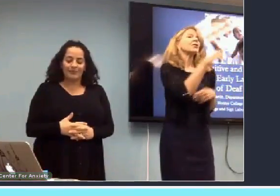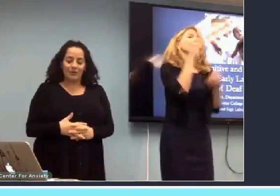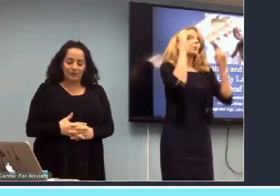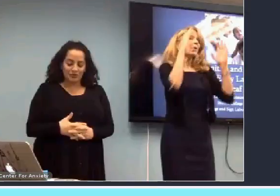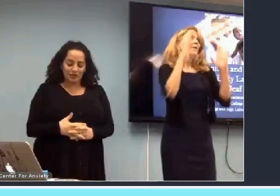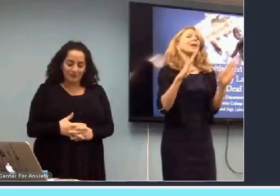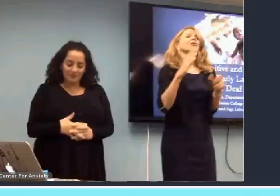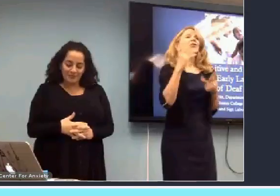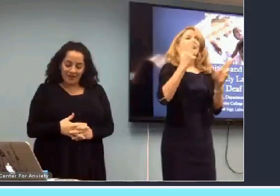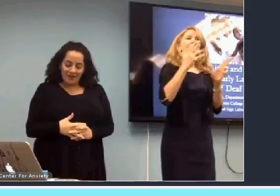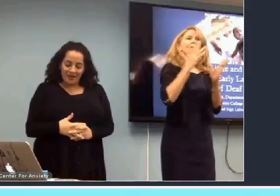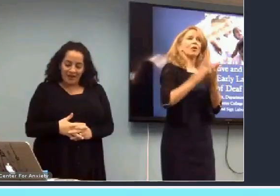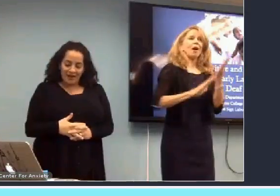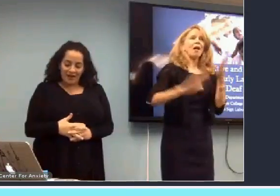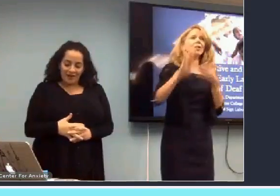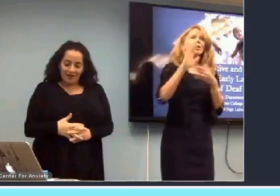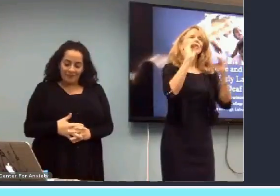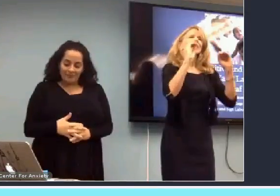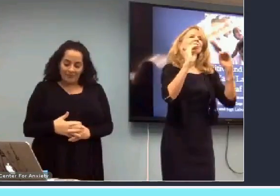and emotion.